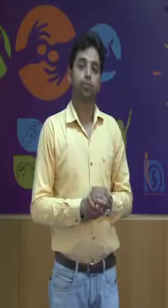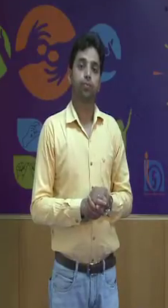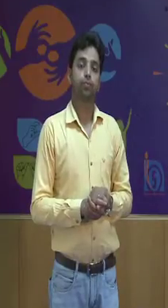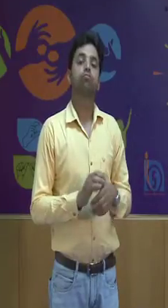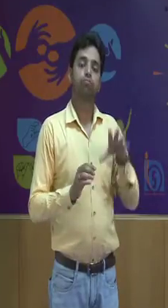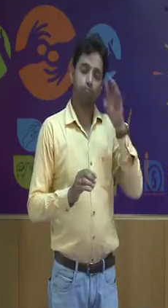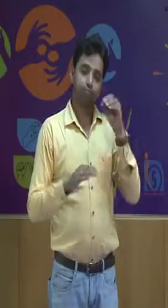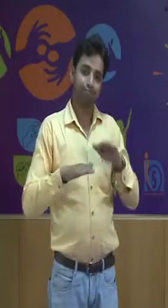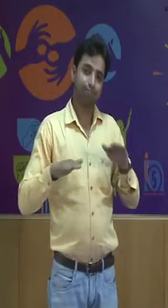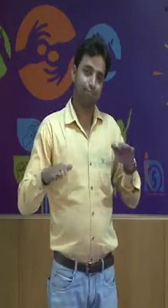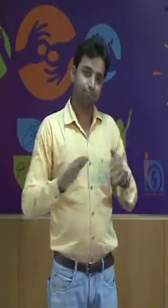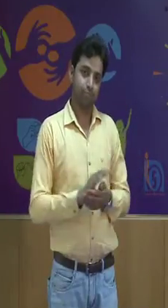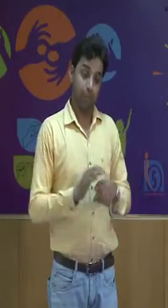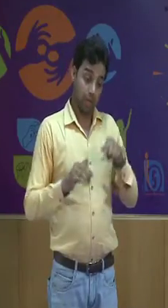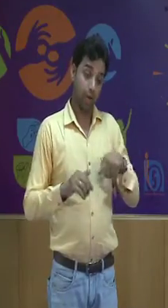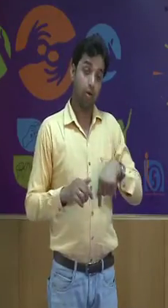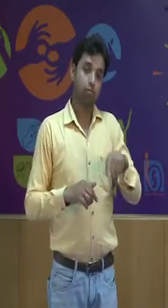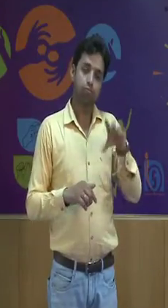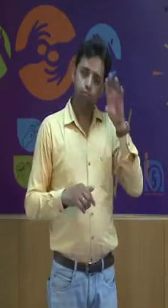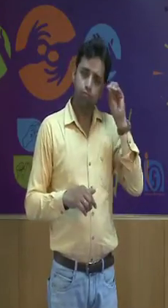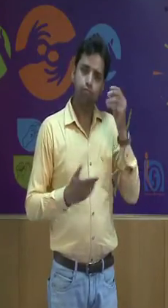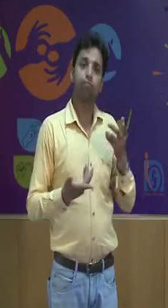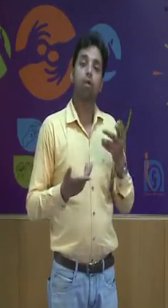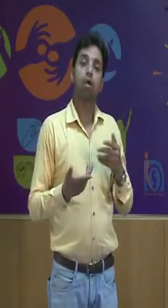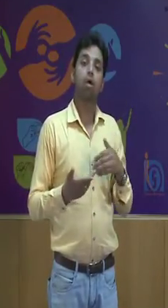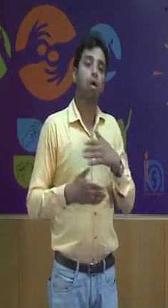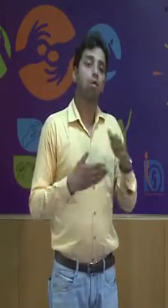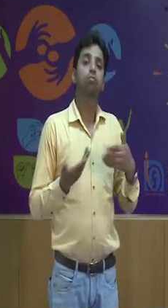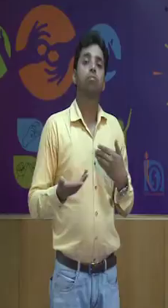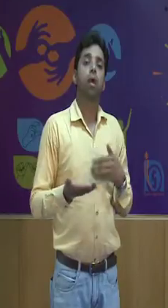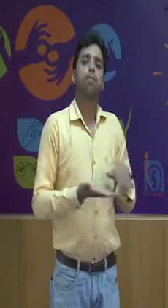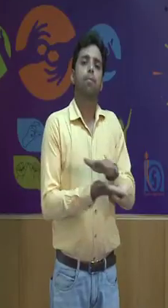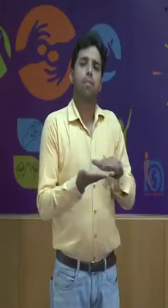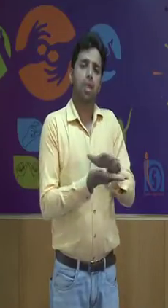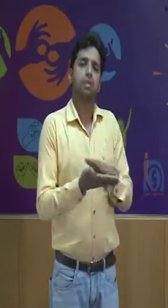Learners, now we know about the basic structure of Indian society.